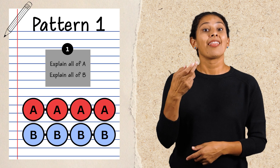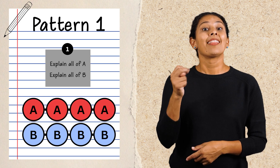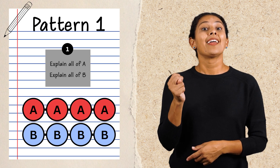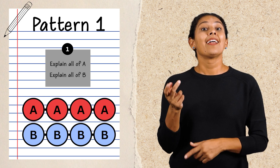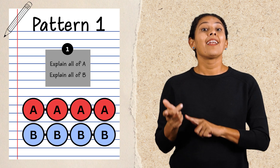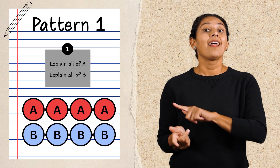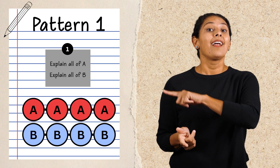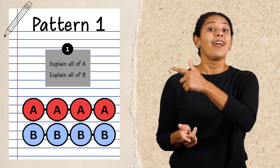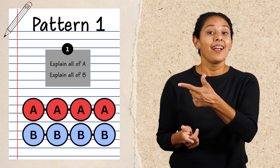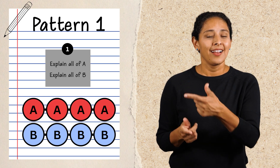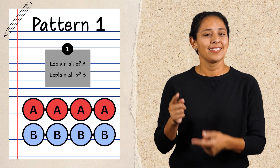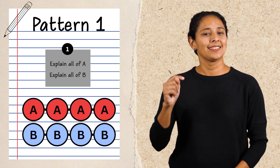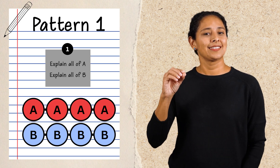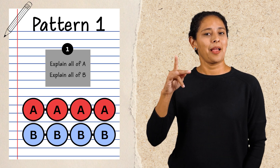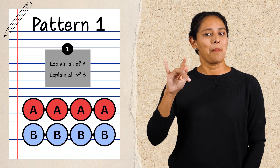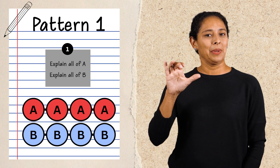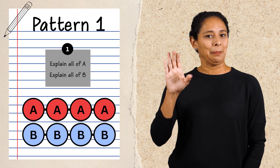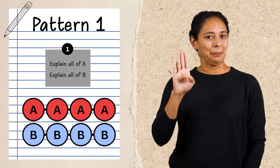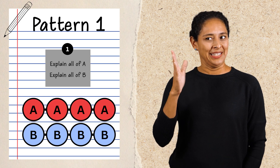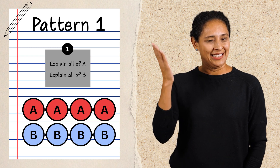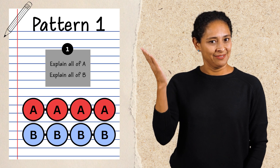and then all of topic B is shown.